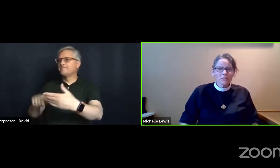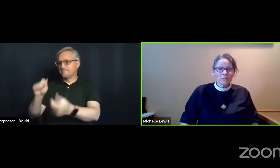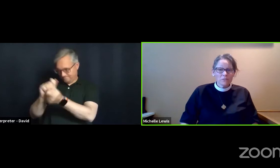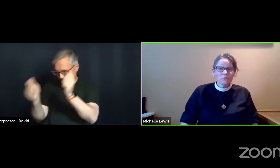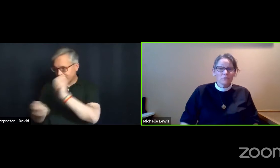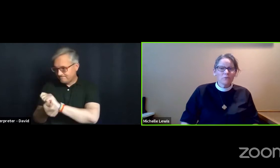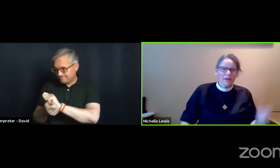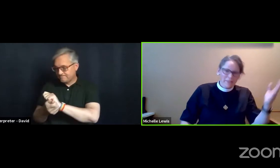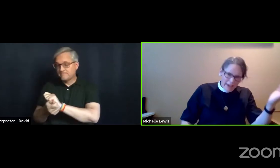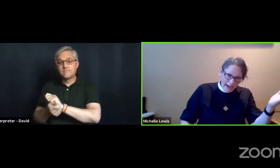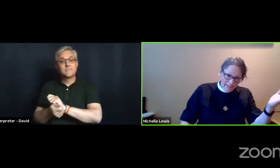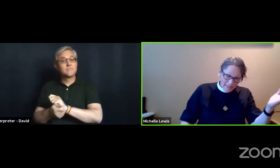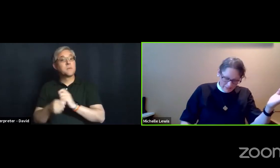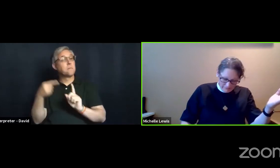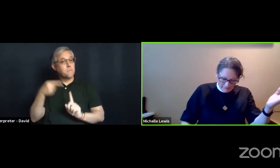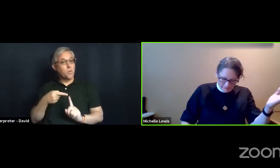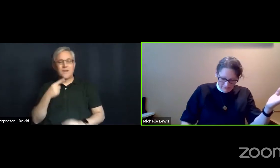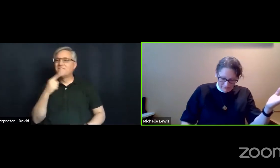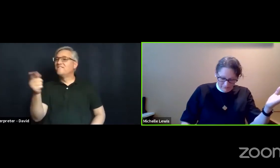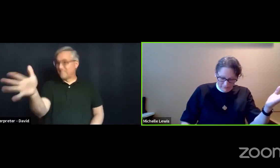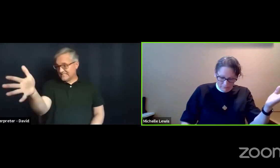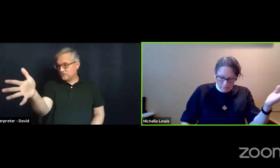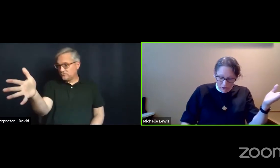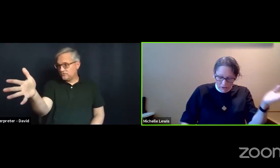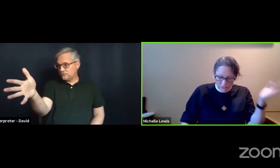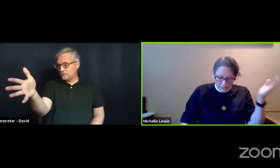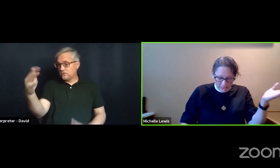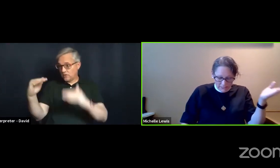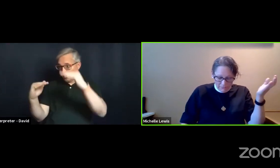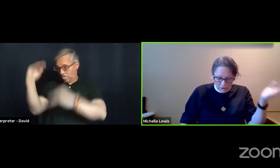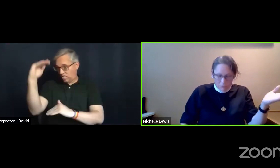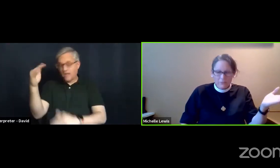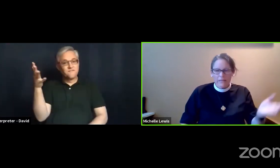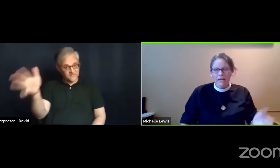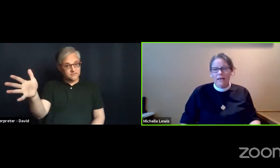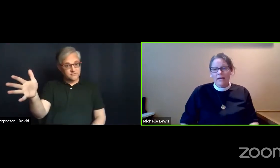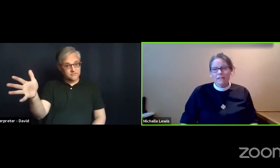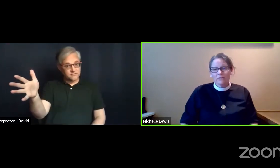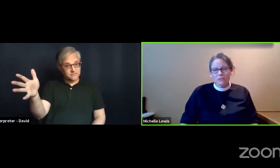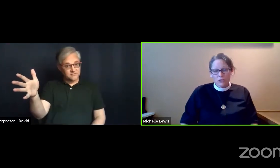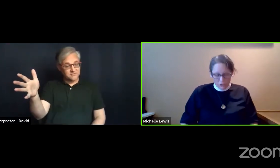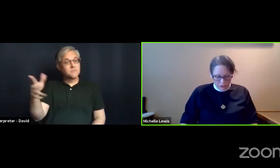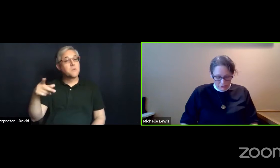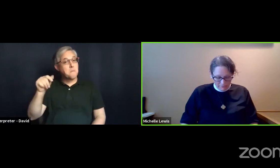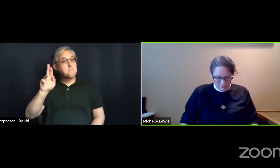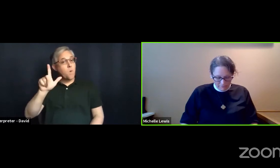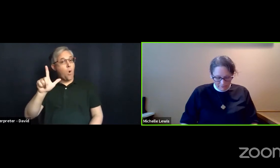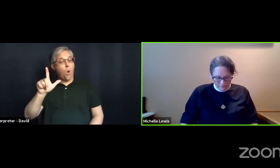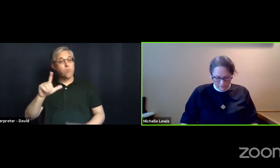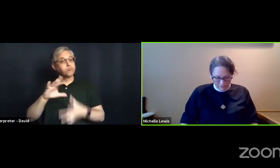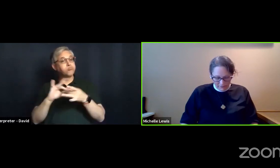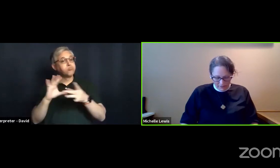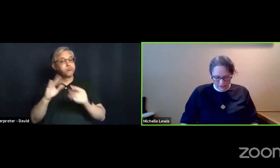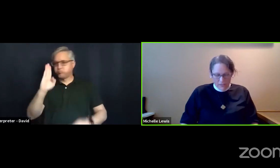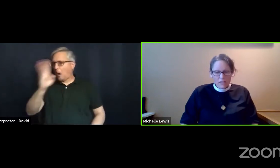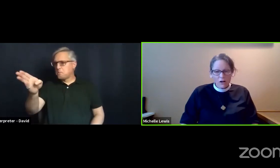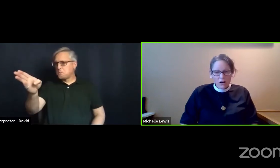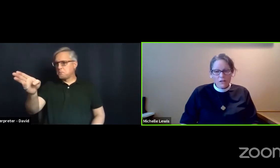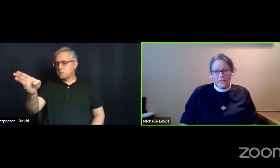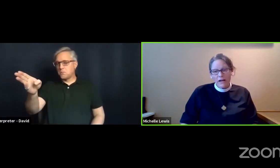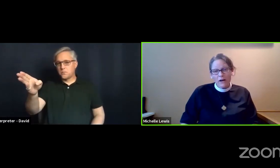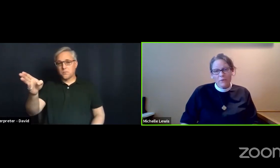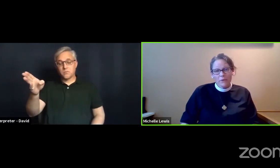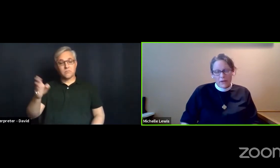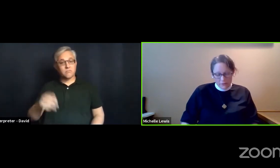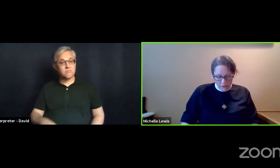Don't do that. Paul states this firmly to the church. He